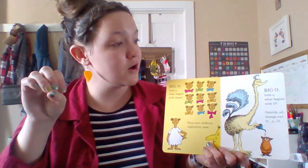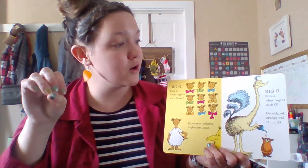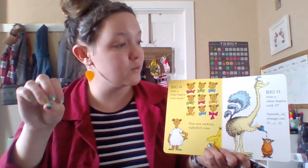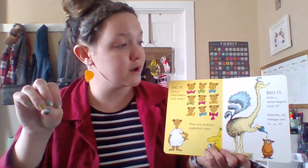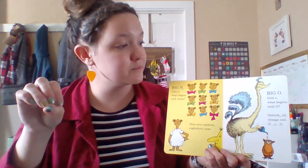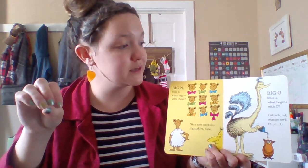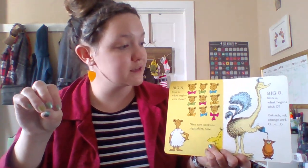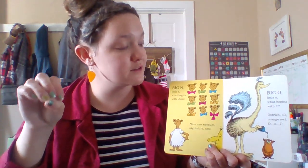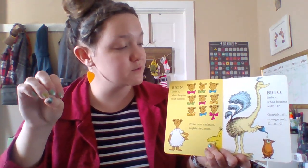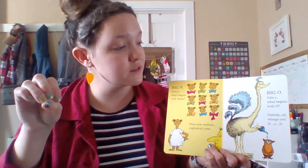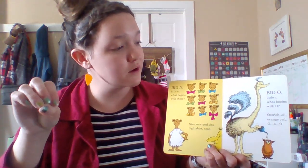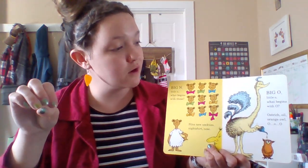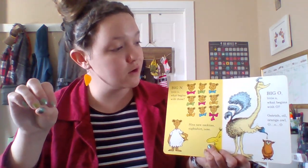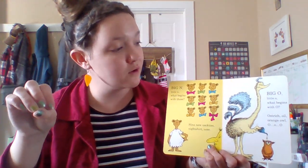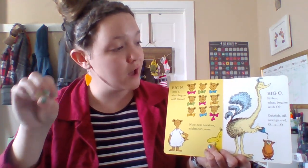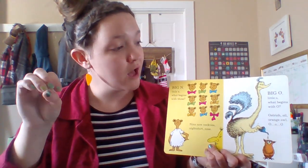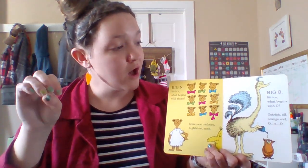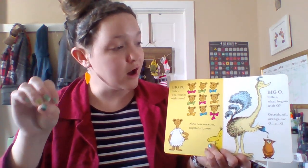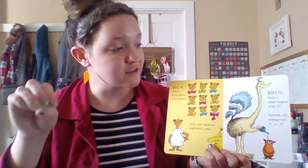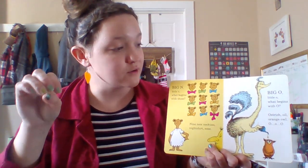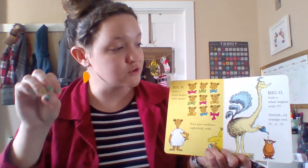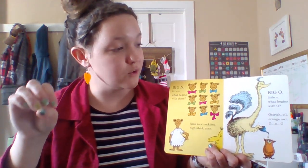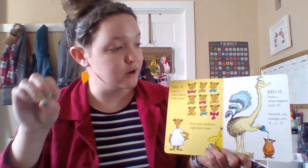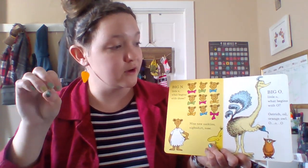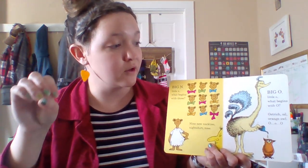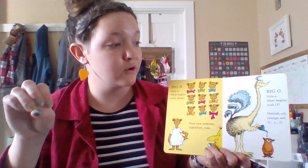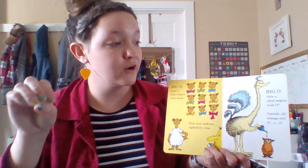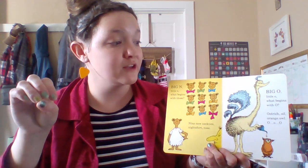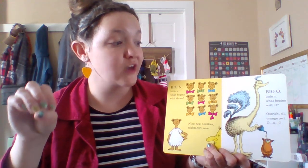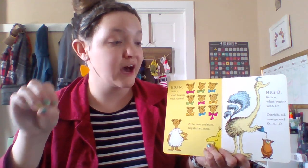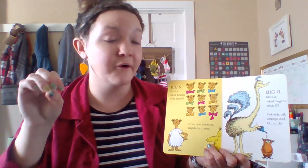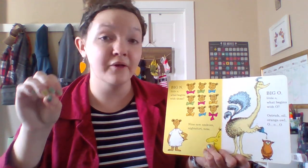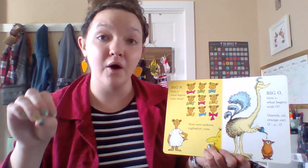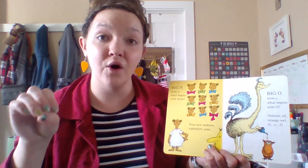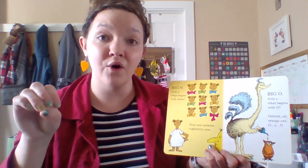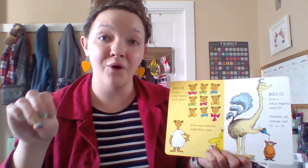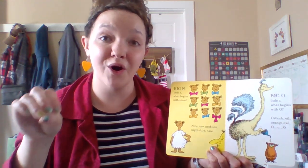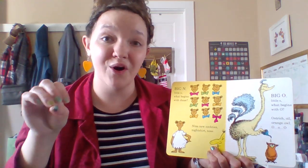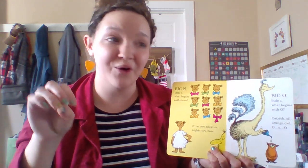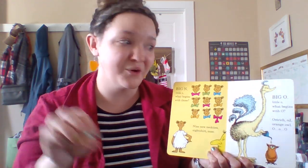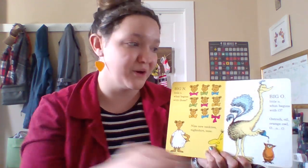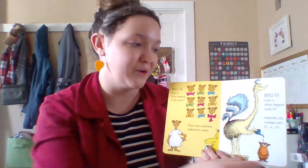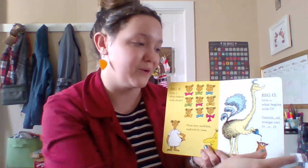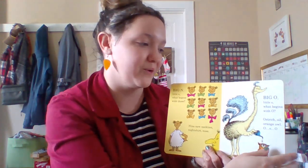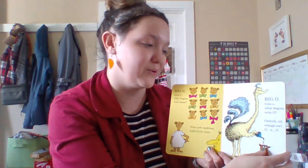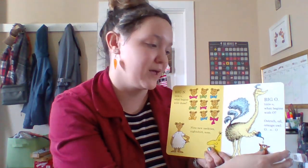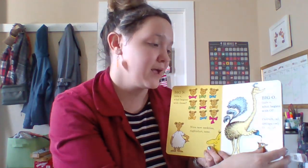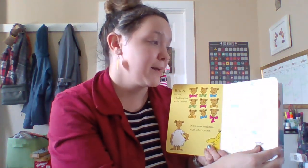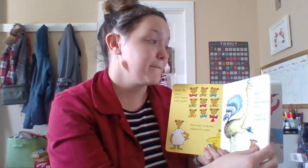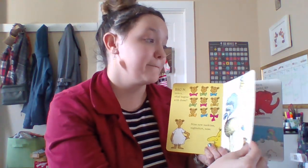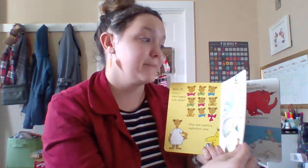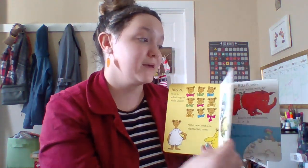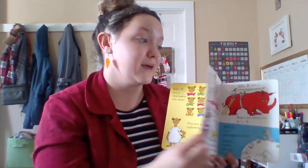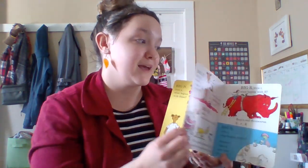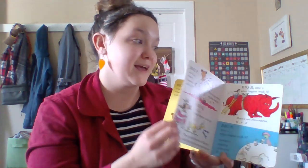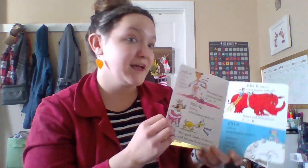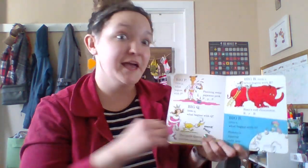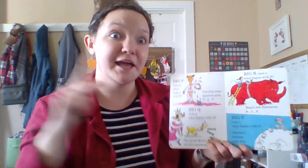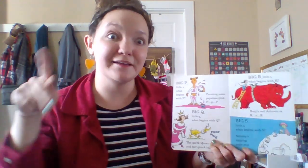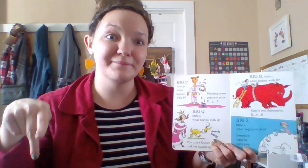O, what begins with O? Ostrich oil, orange owl, O, O, O. Big